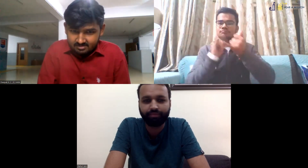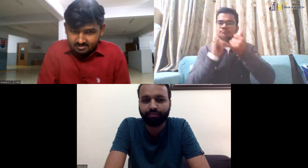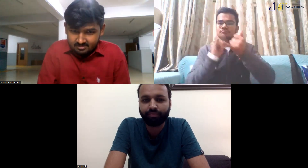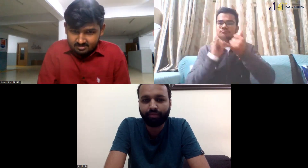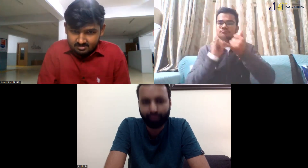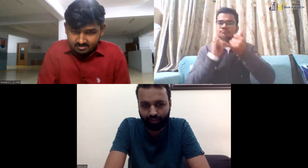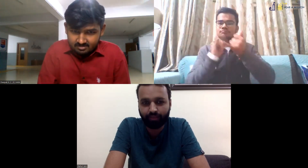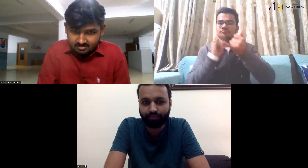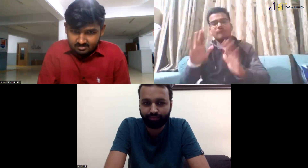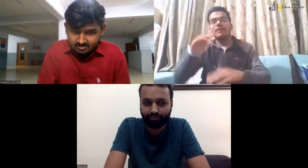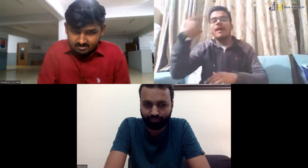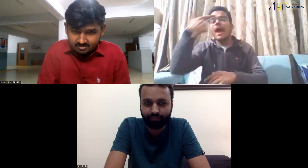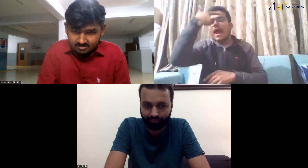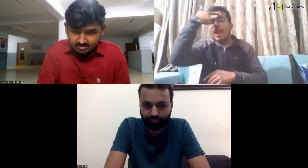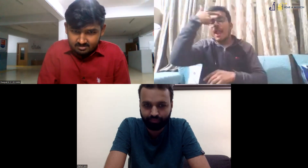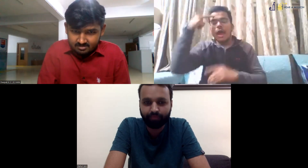helpful,